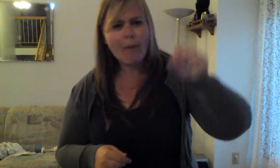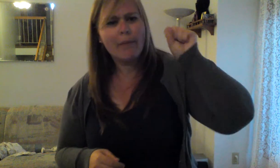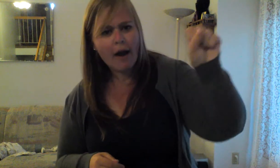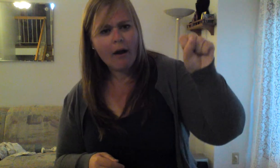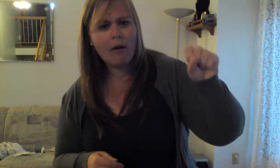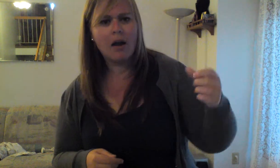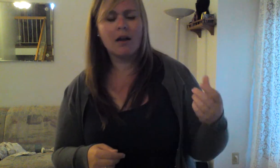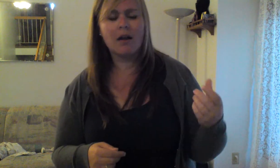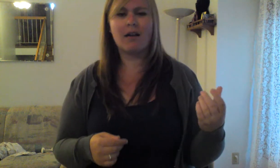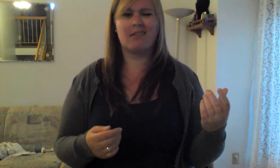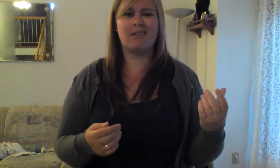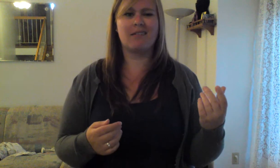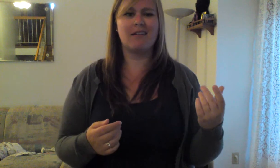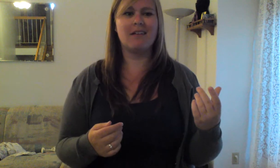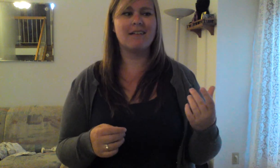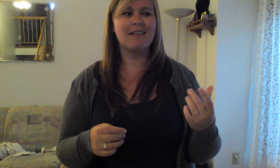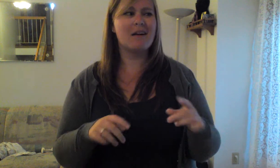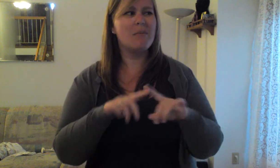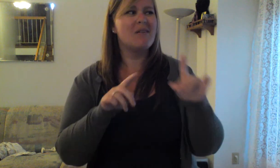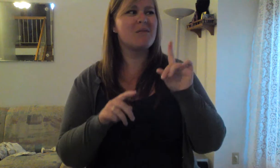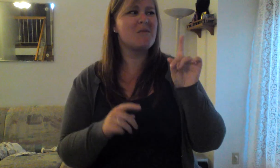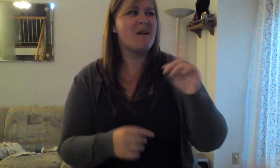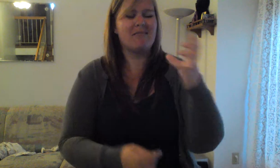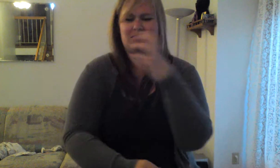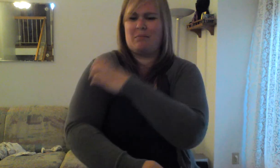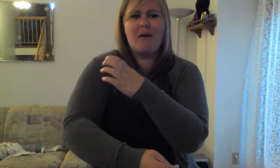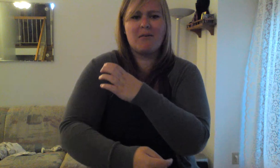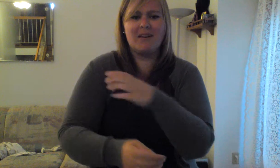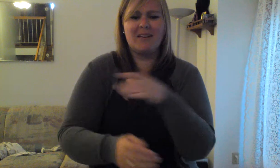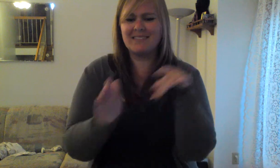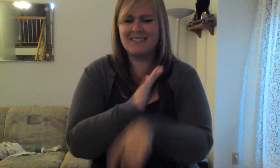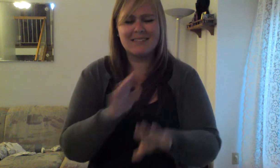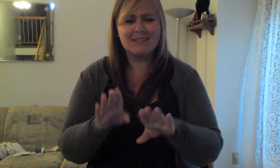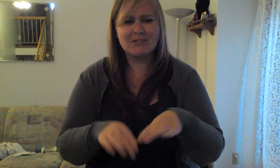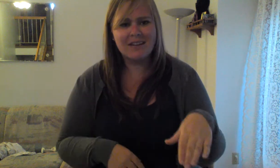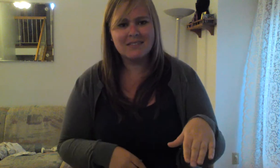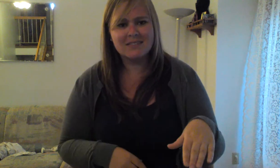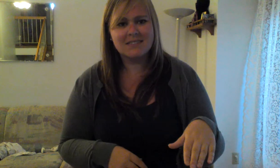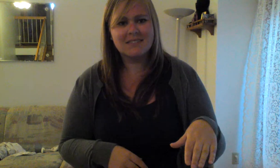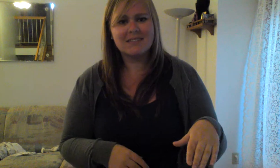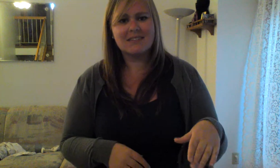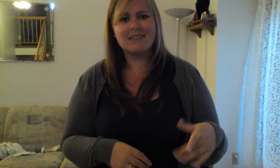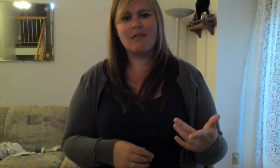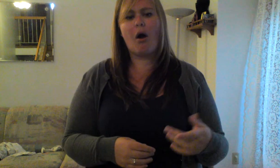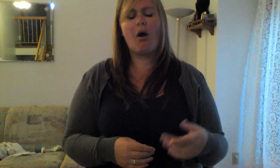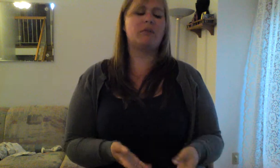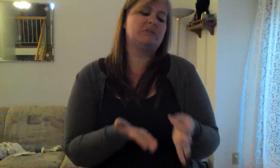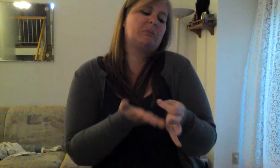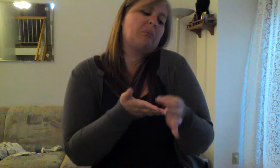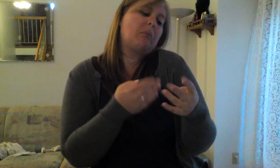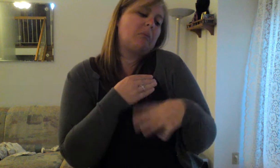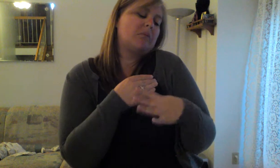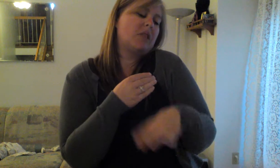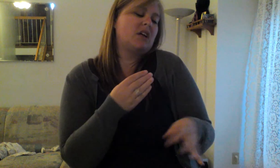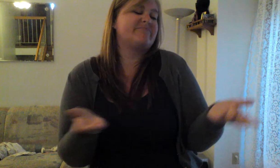that. But where is the empowerment in killing a child? Some people say, well, it's just a spot of blood. What's the big deal? Well, I've always